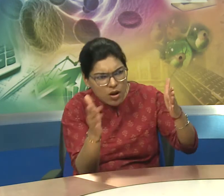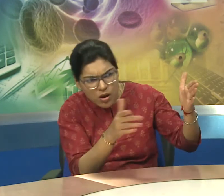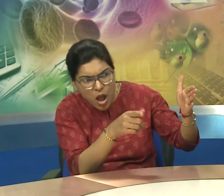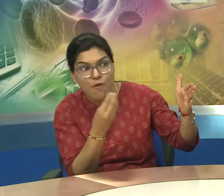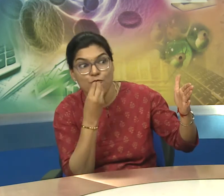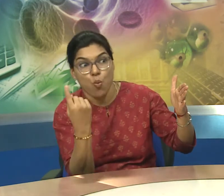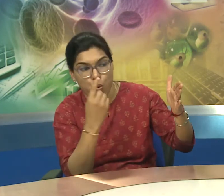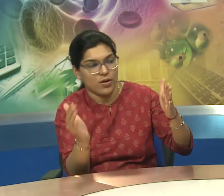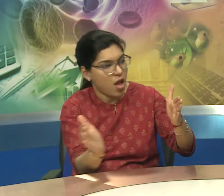products.